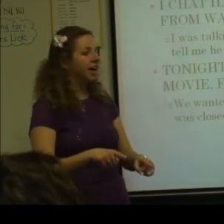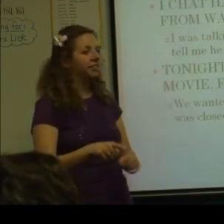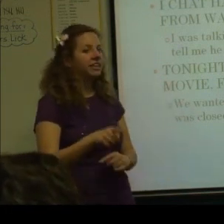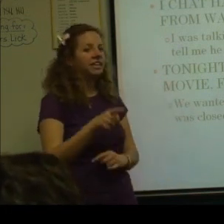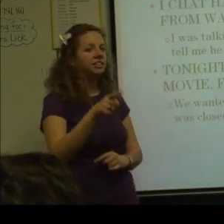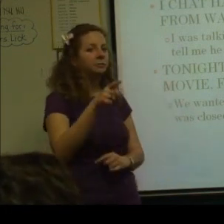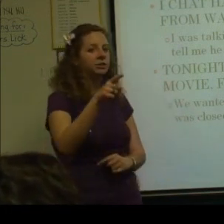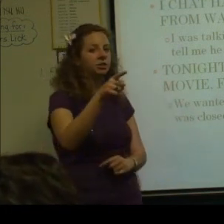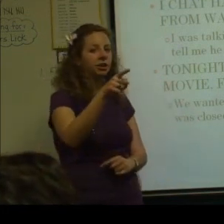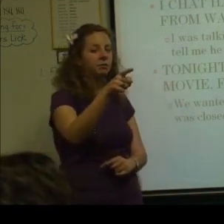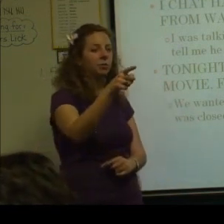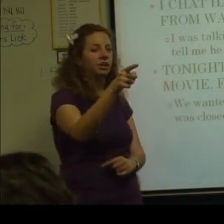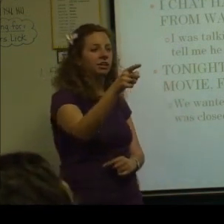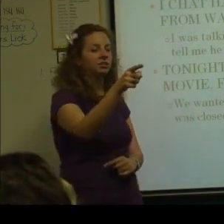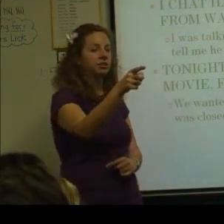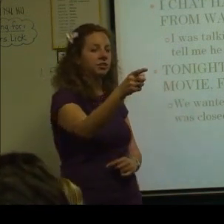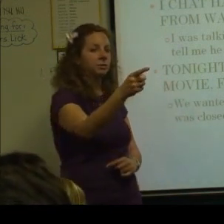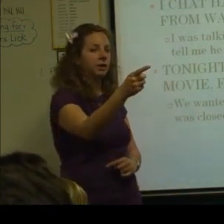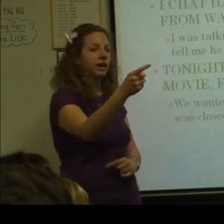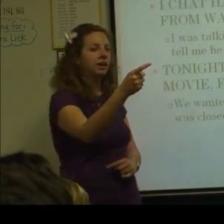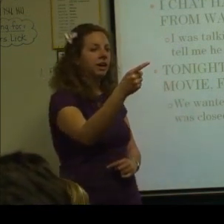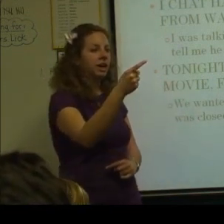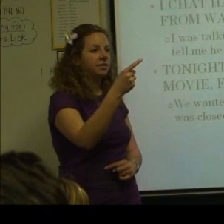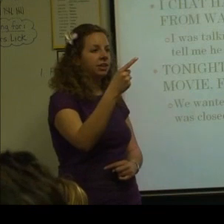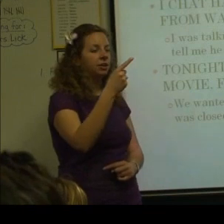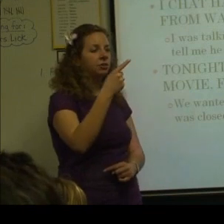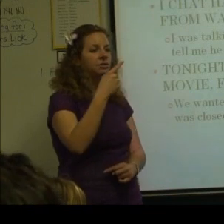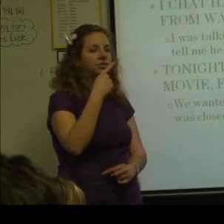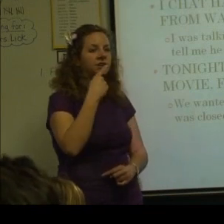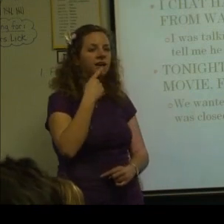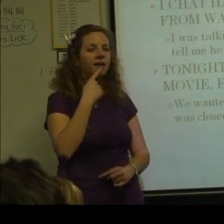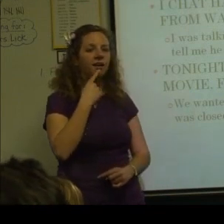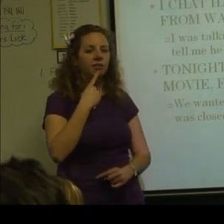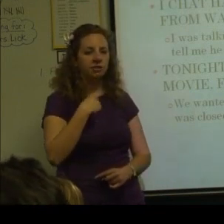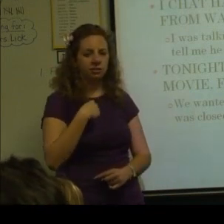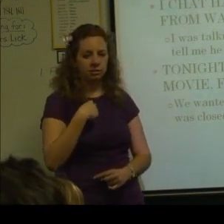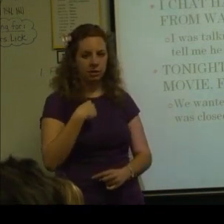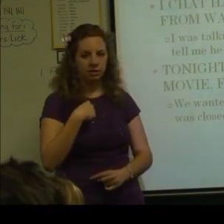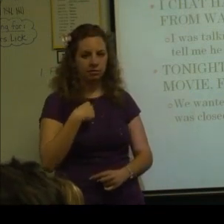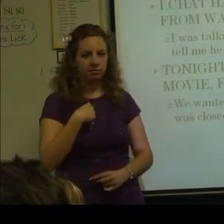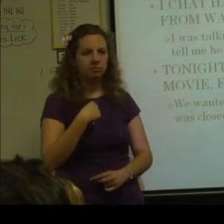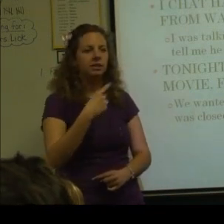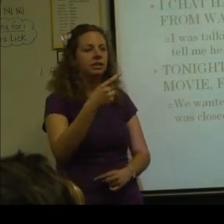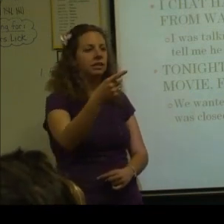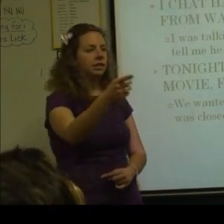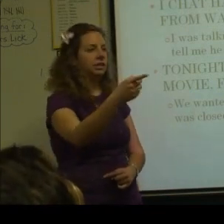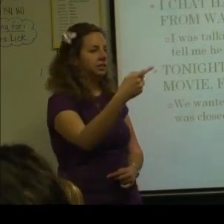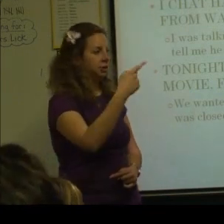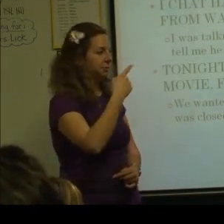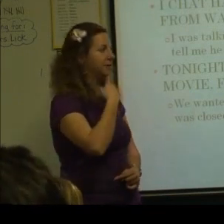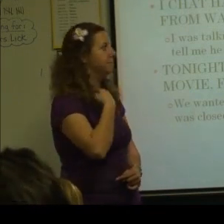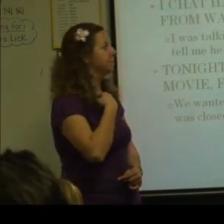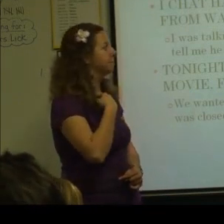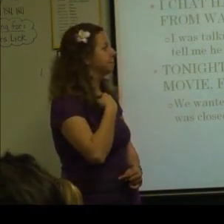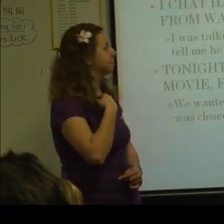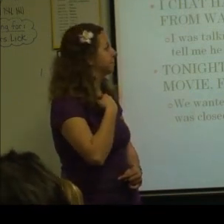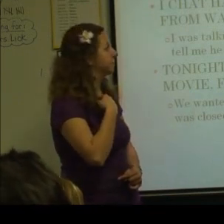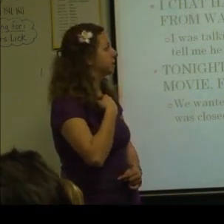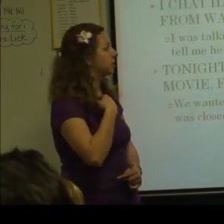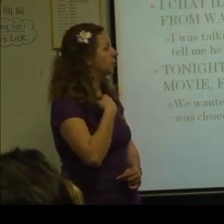And then he told me, so you're going to point to this way, and then it goes, tell down to me. He tell me. That's all